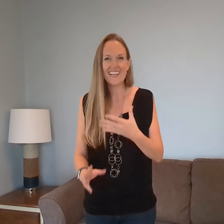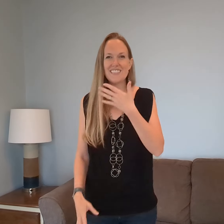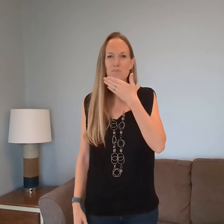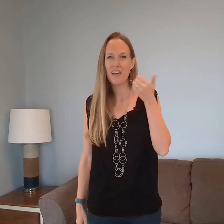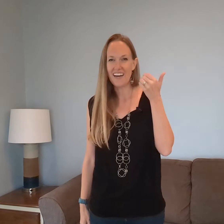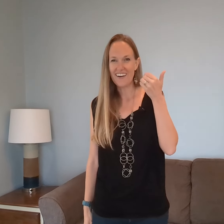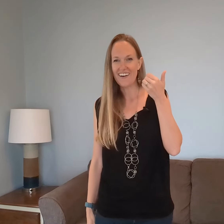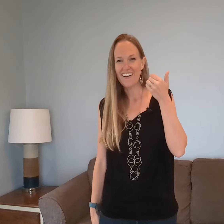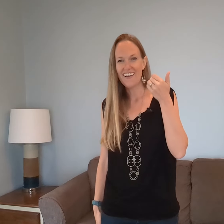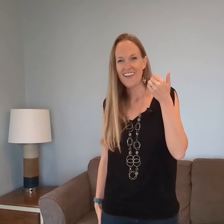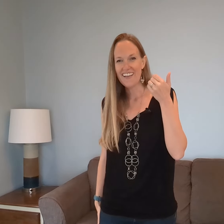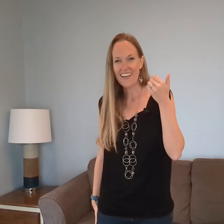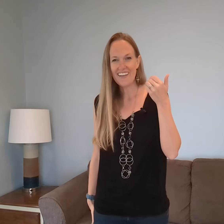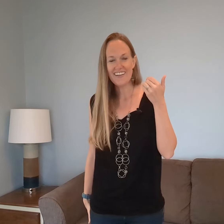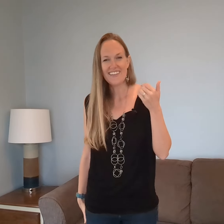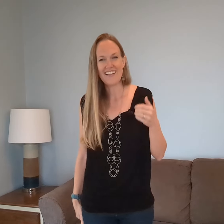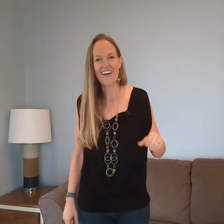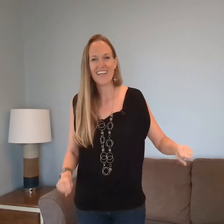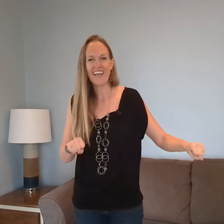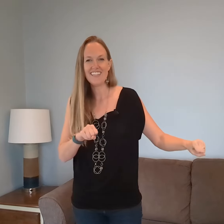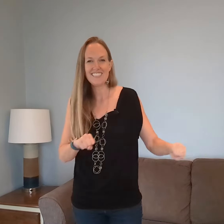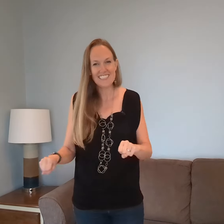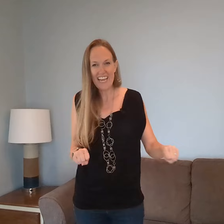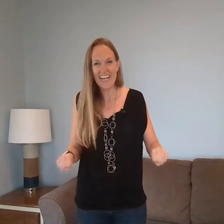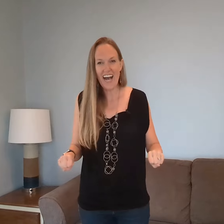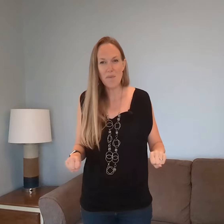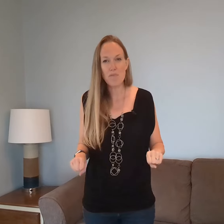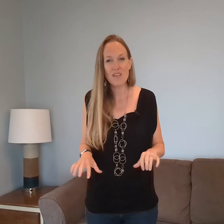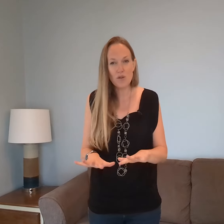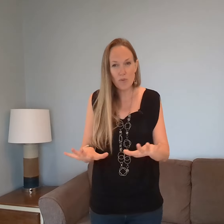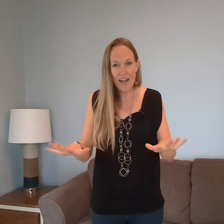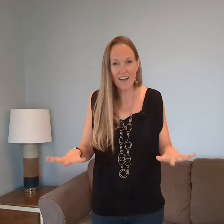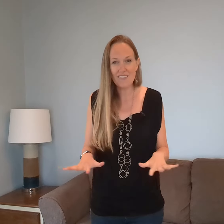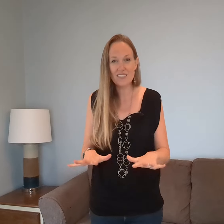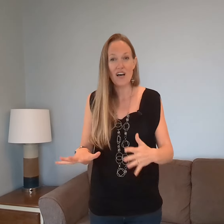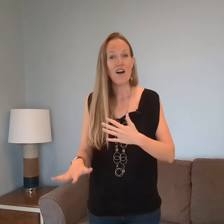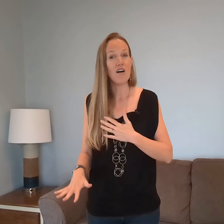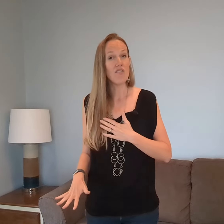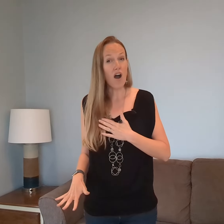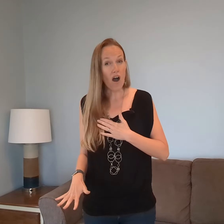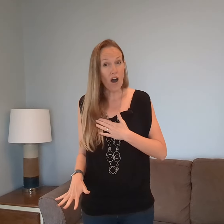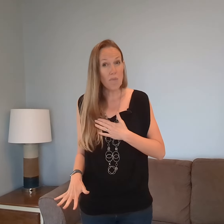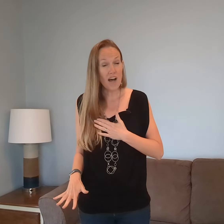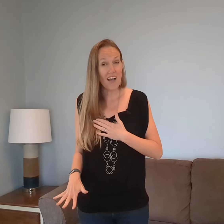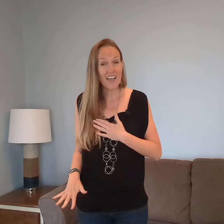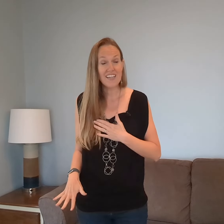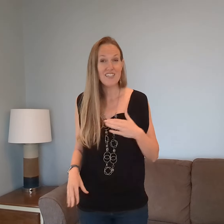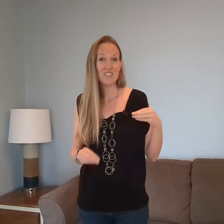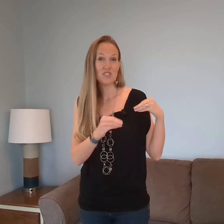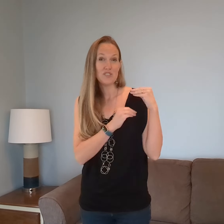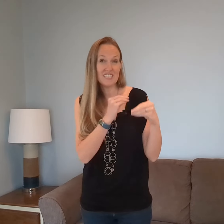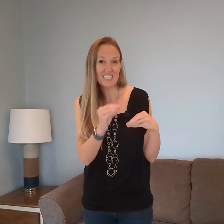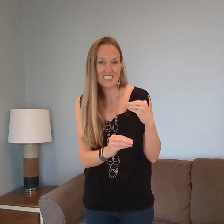is better. Okay, now again, shake up the ground of all my